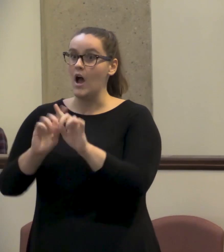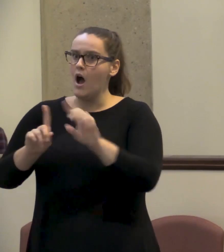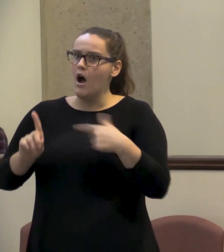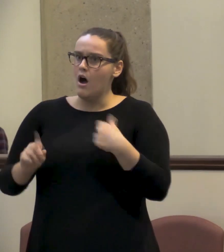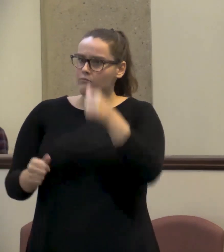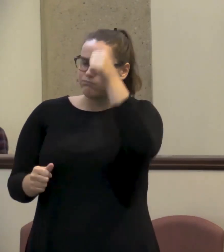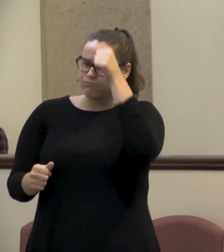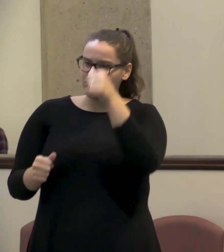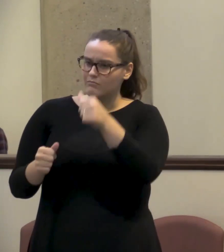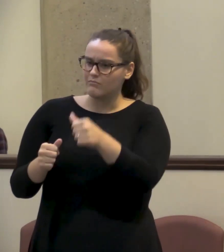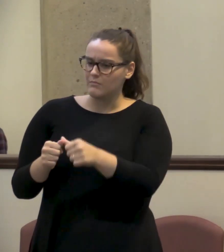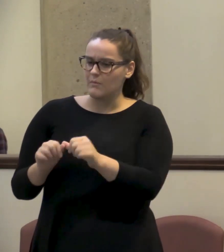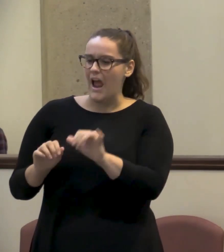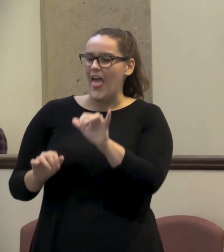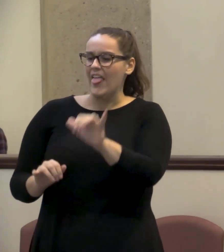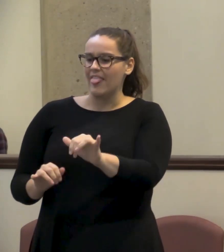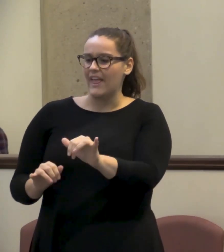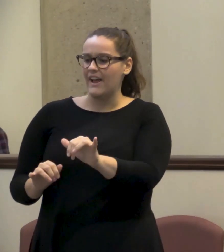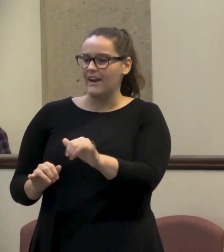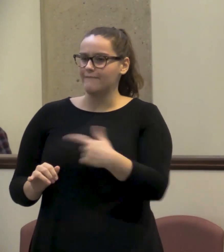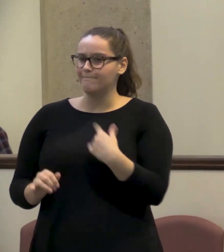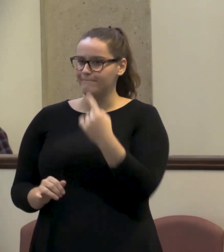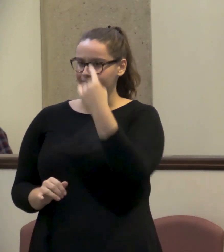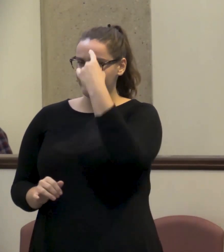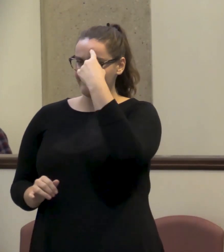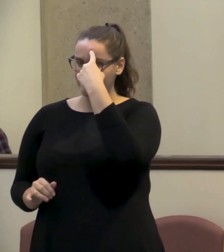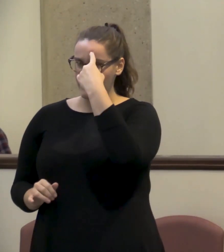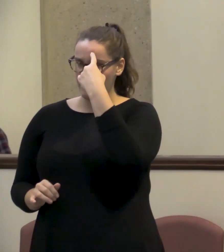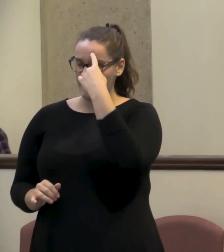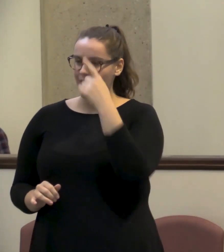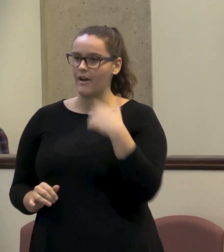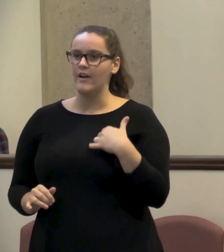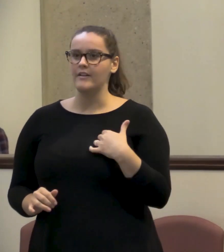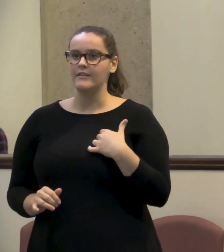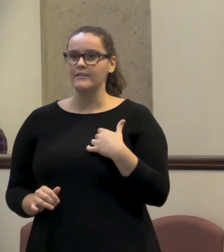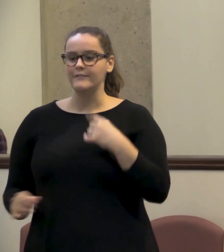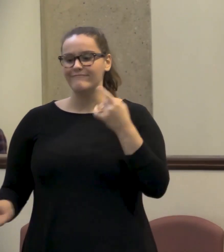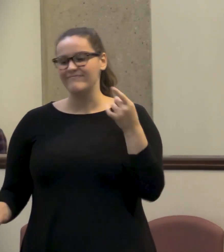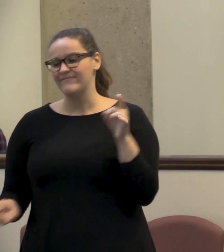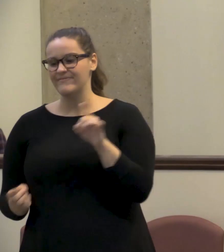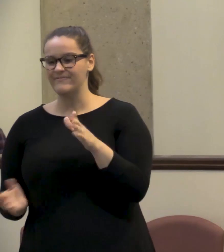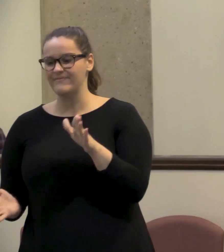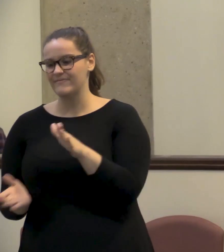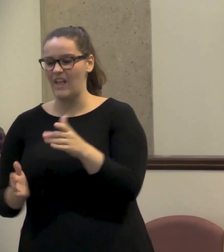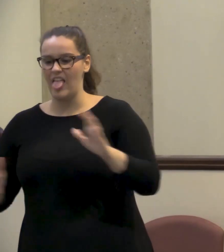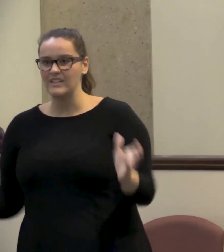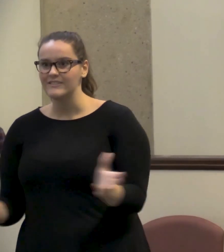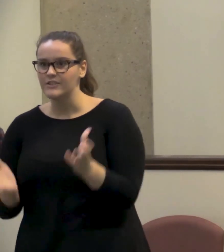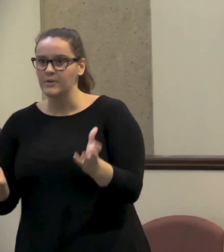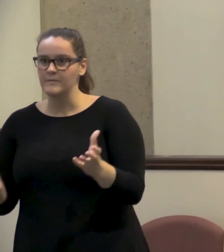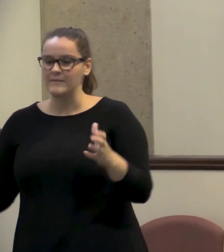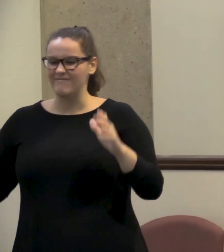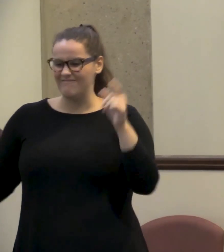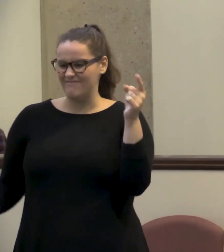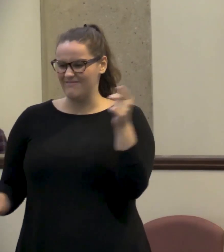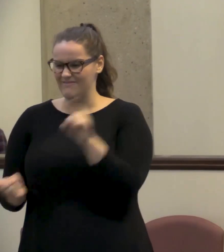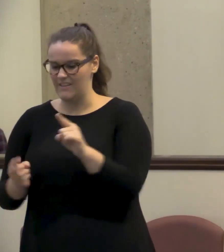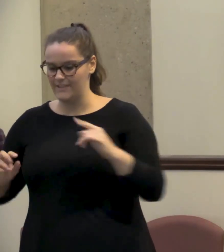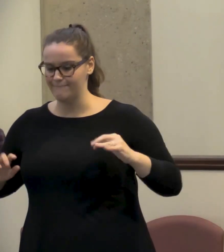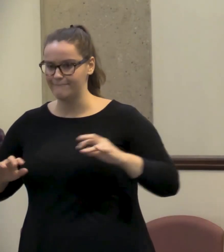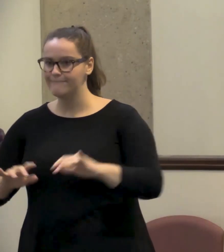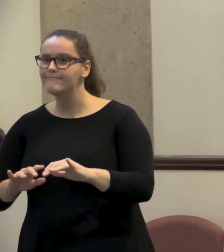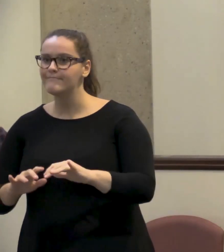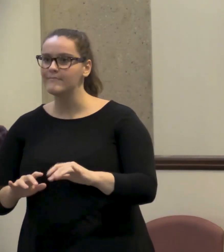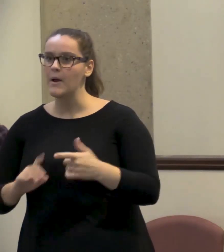Remember that that's a conscious strategy to try to demobilize and de-energize people. But I know a little something